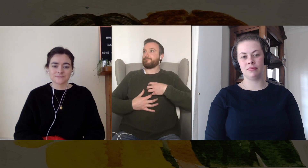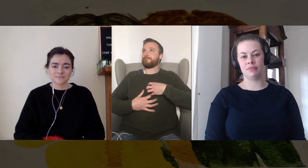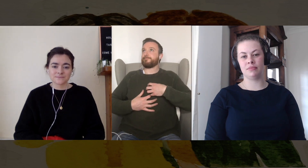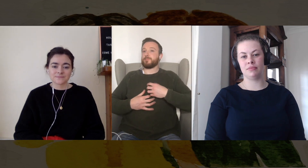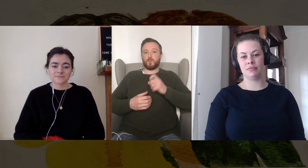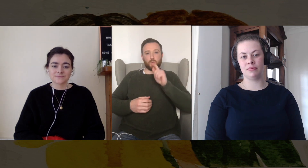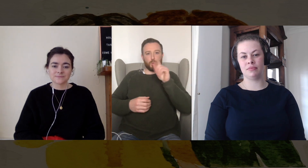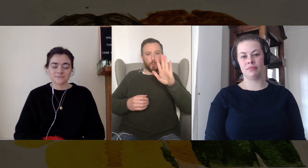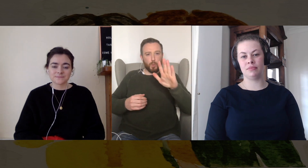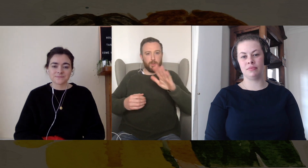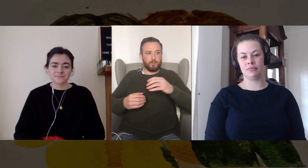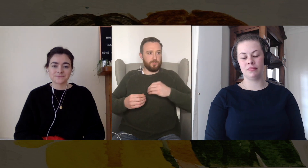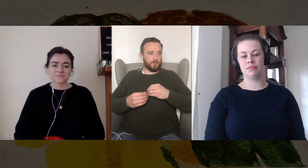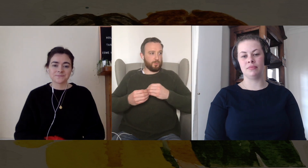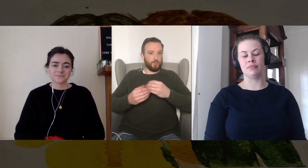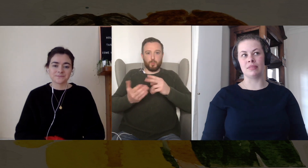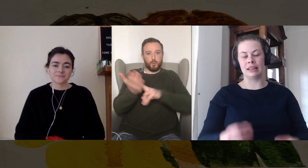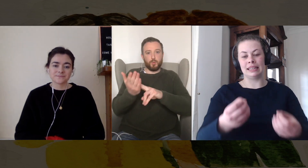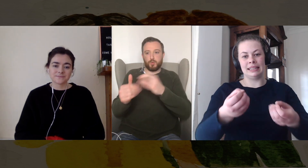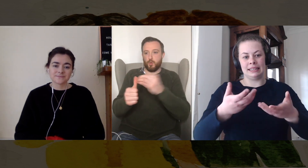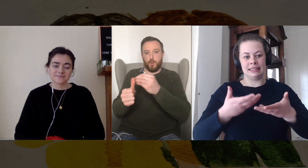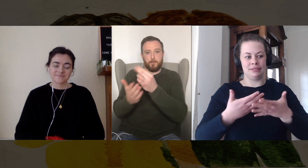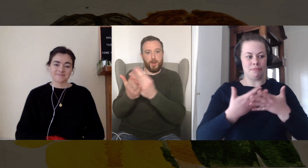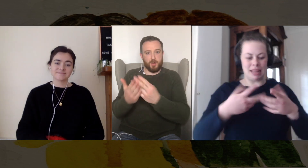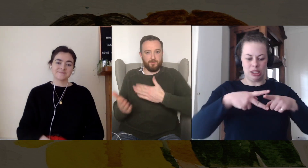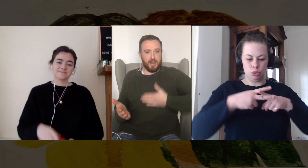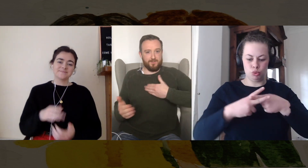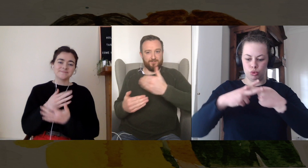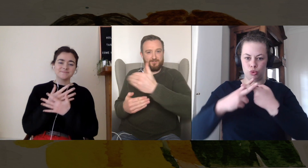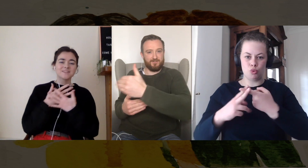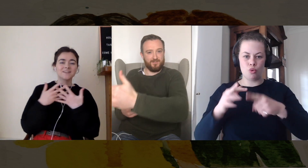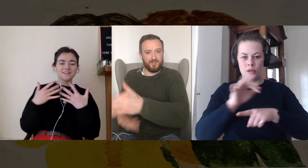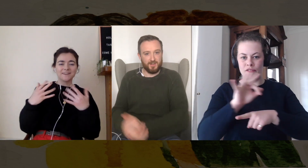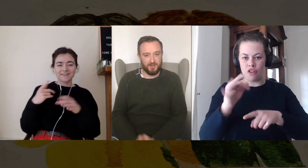it has transferred into everything I've ever done since.